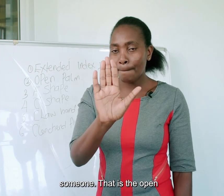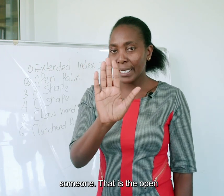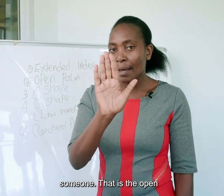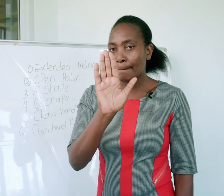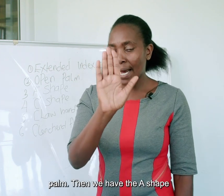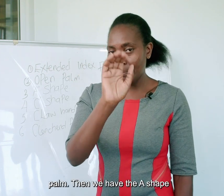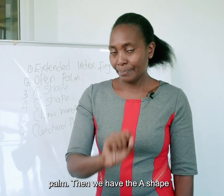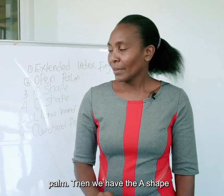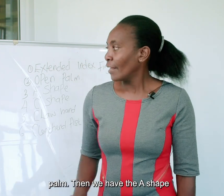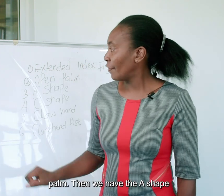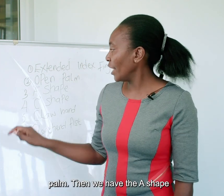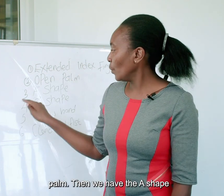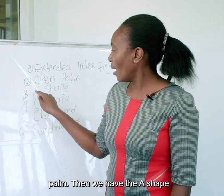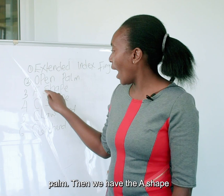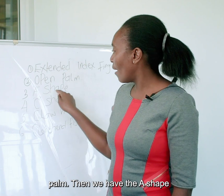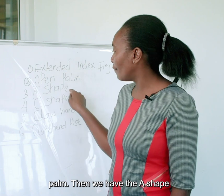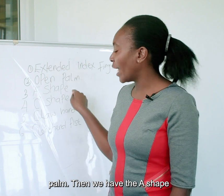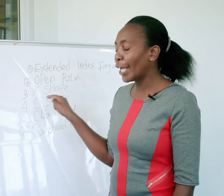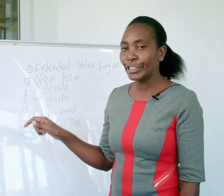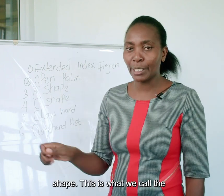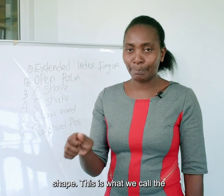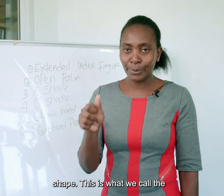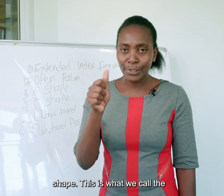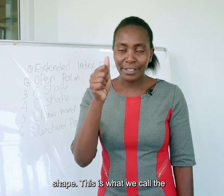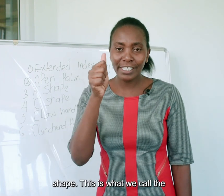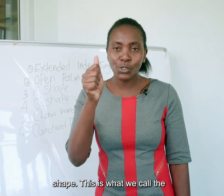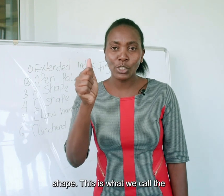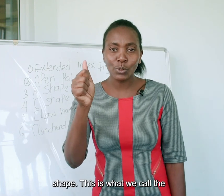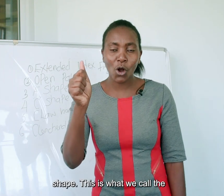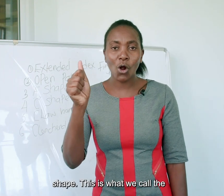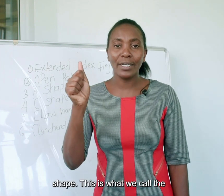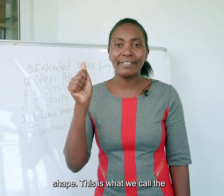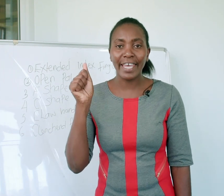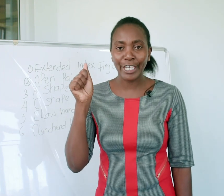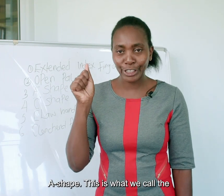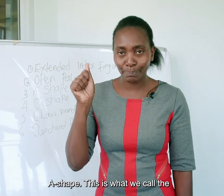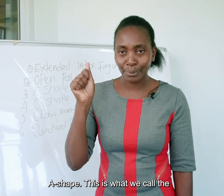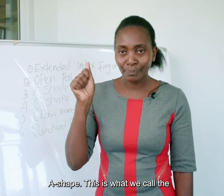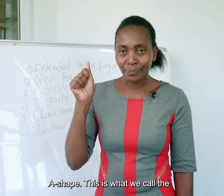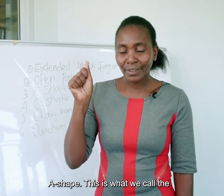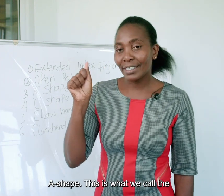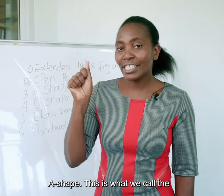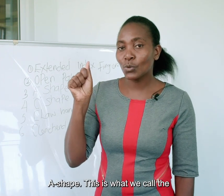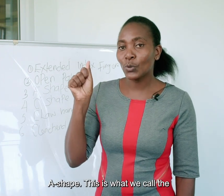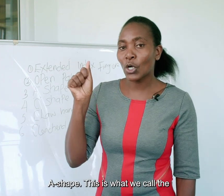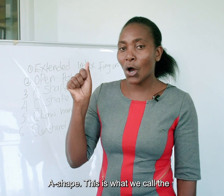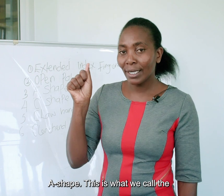open palm. Then we have the A shape. This is what we call the A shape. This is what we call